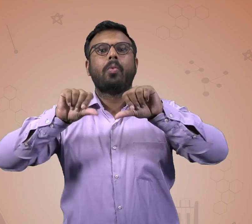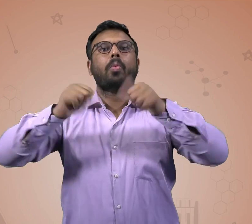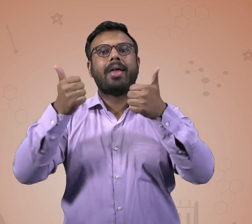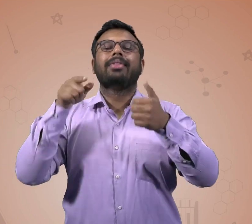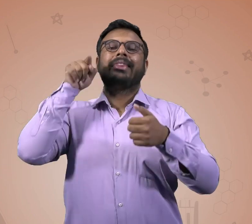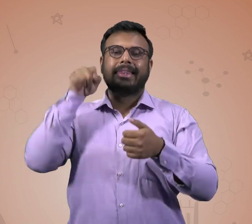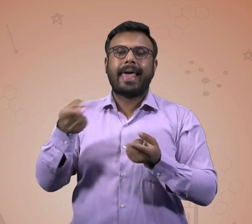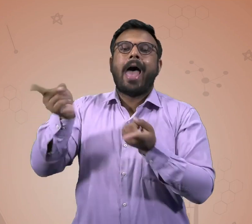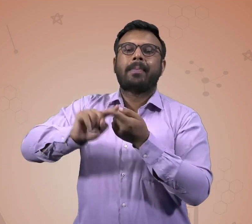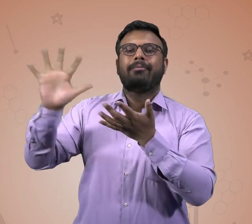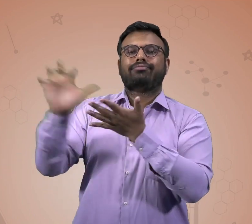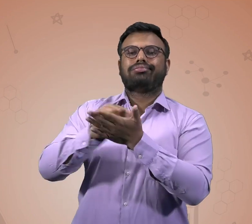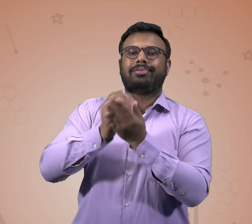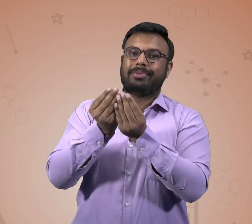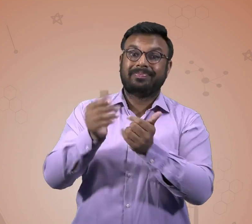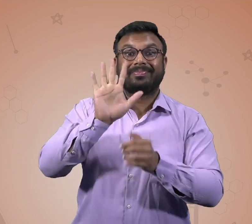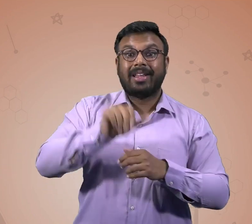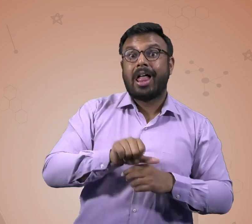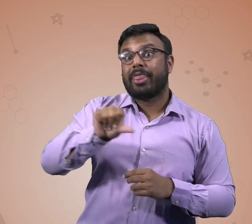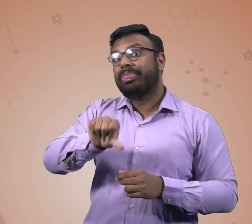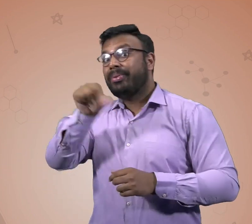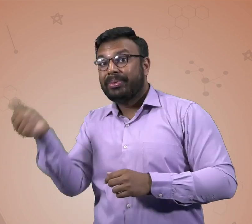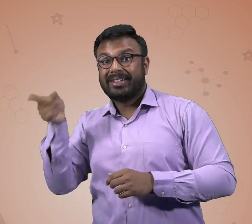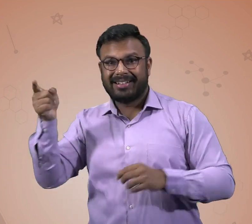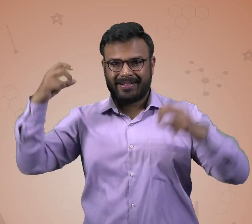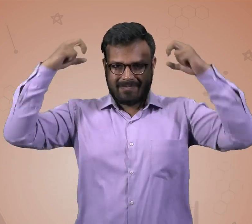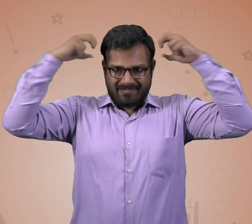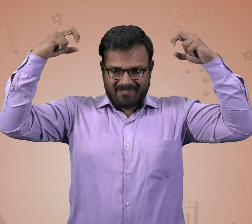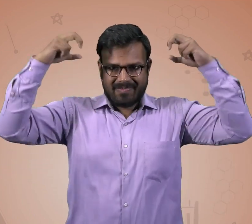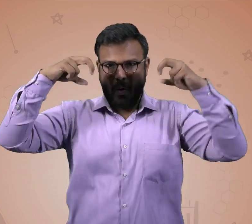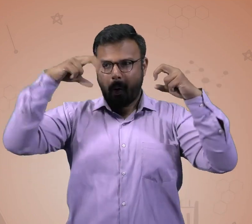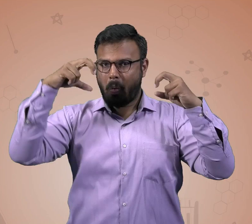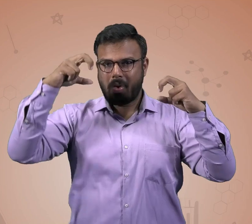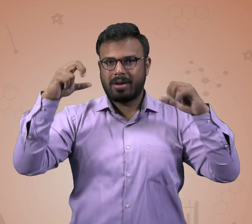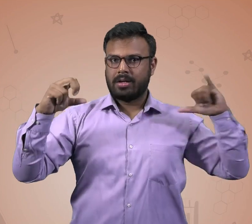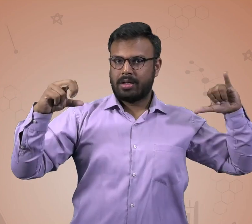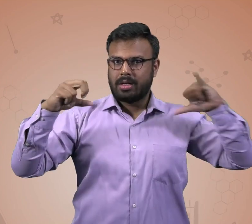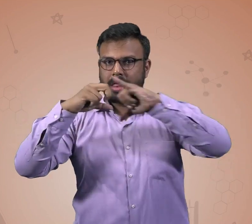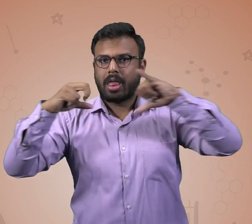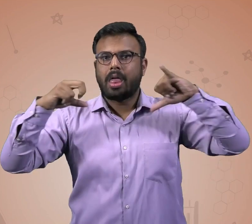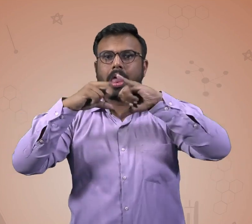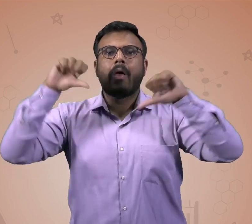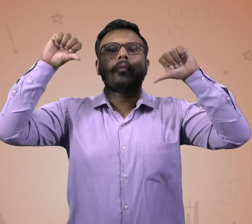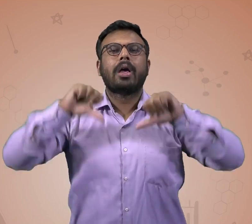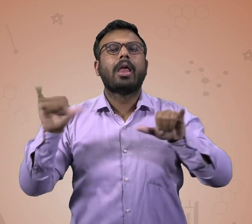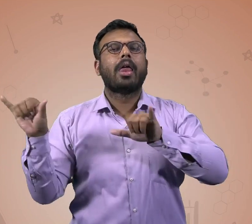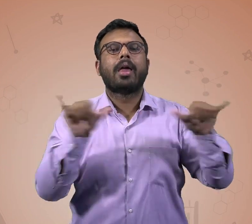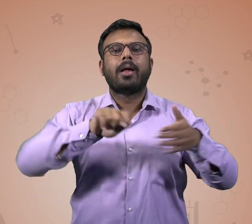make specific antibodies. In case the antigens are of a different kind and